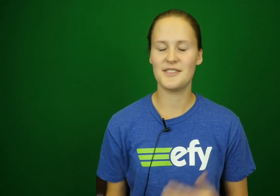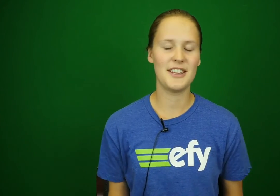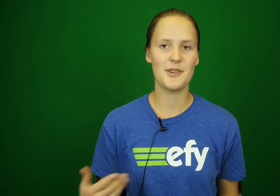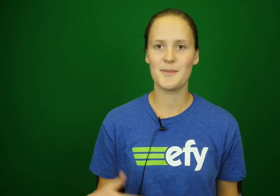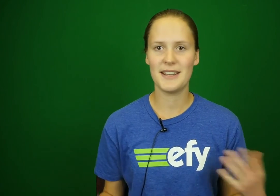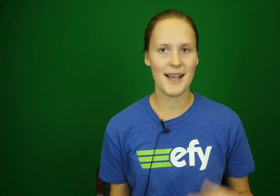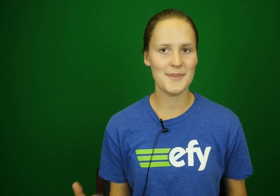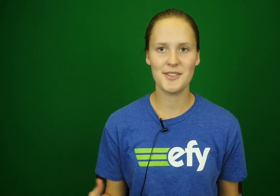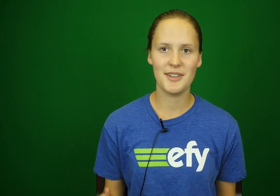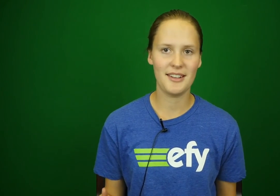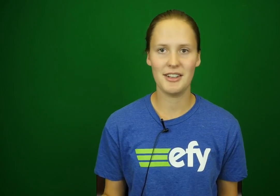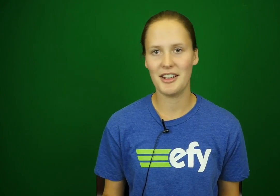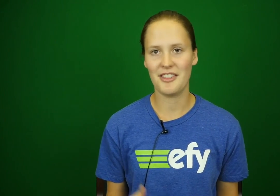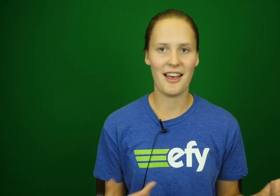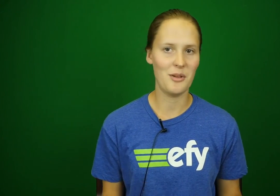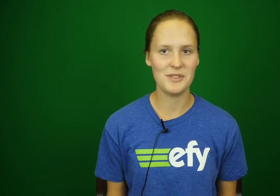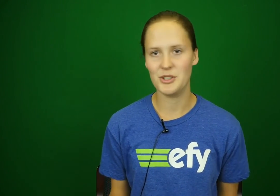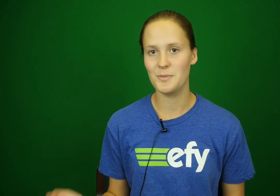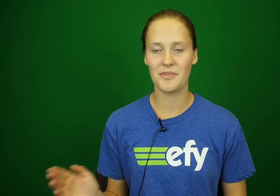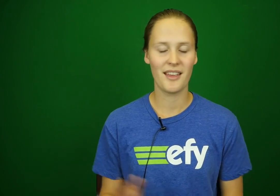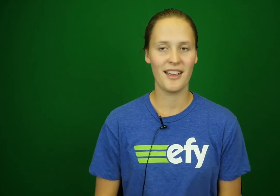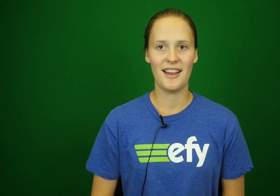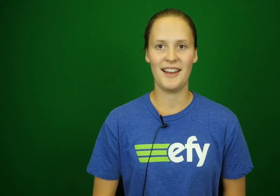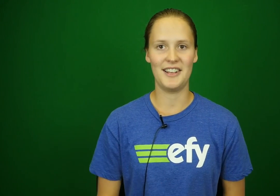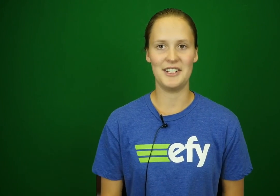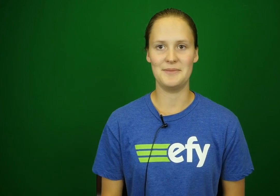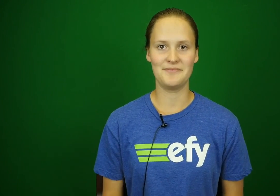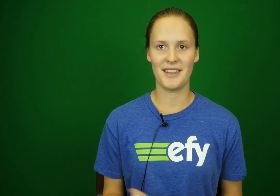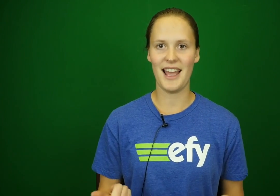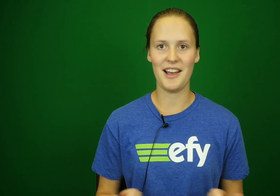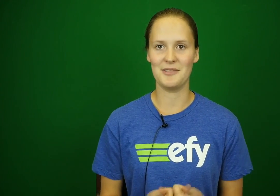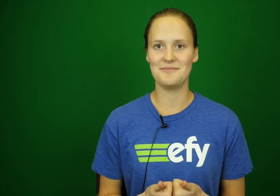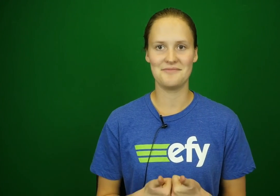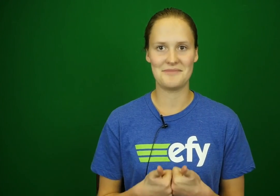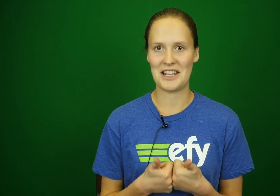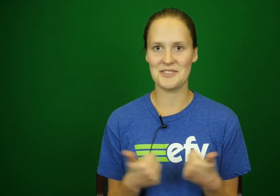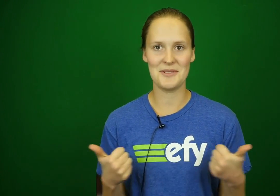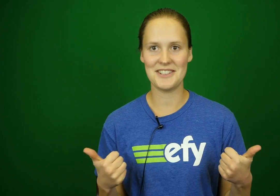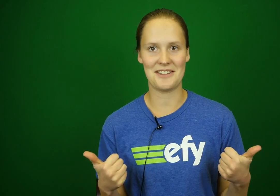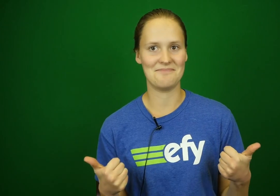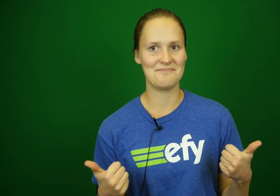video as many times as you need if that helps you. Yeah, thanks for watching.